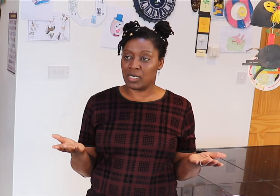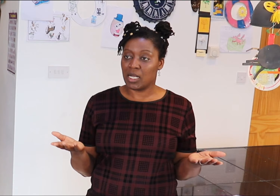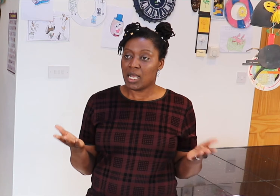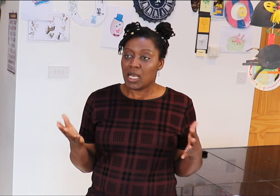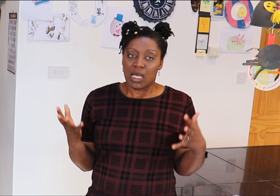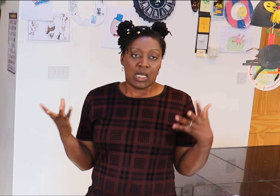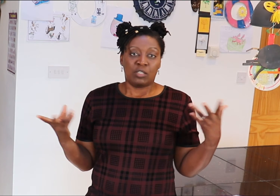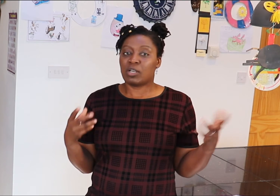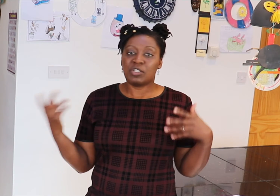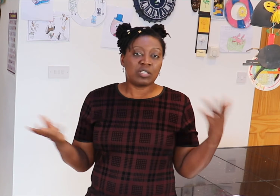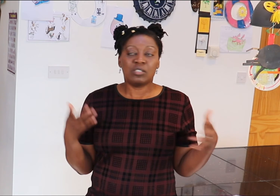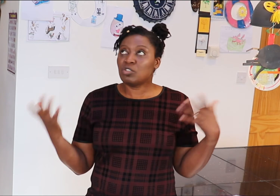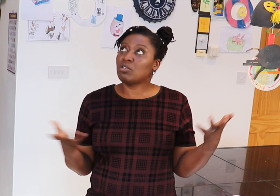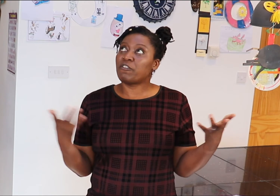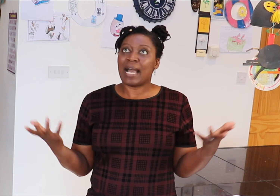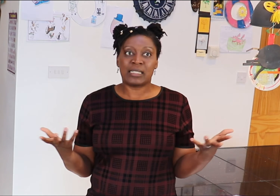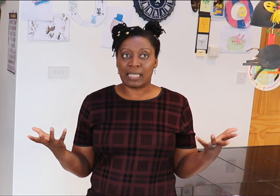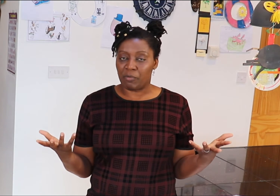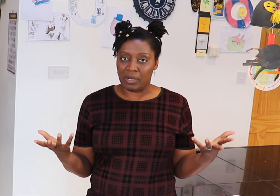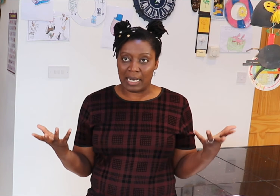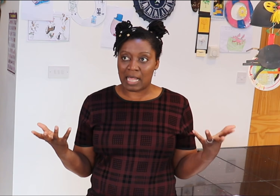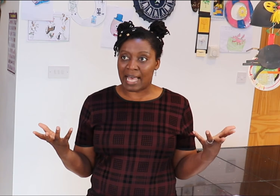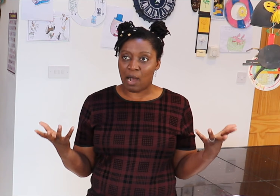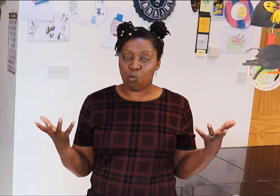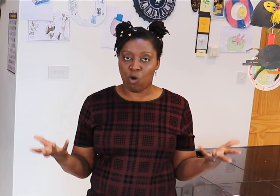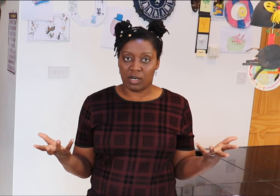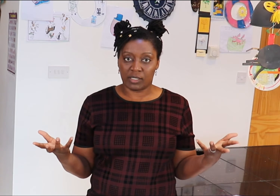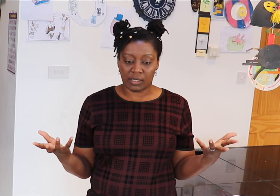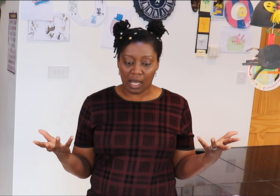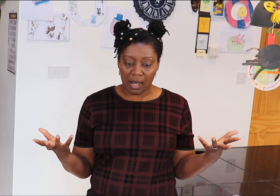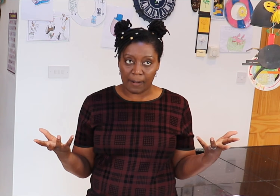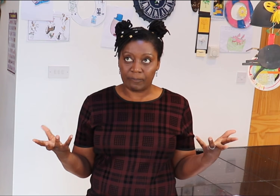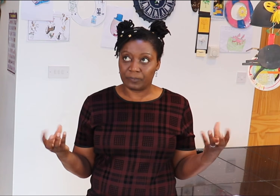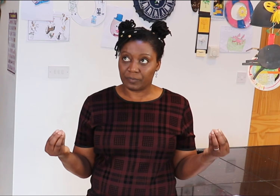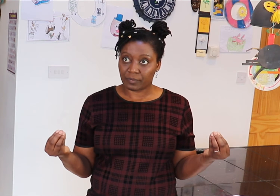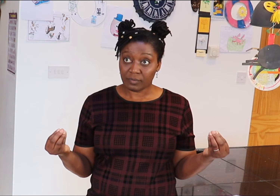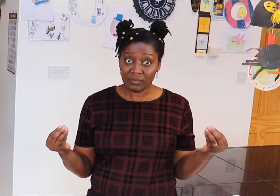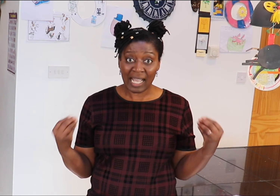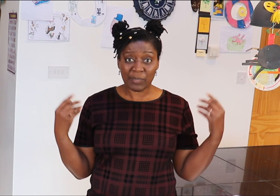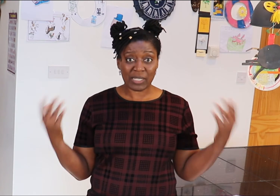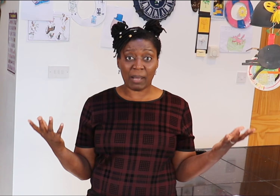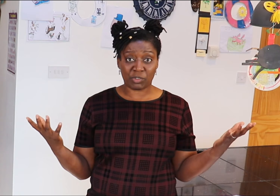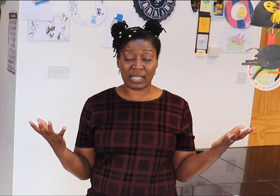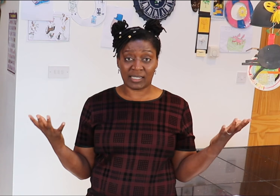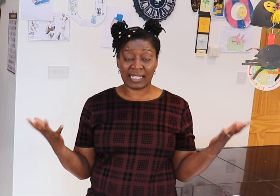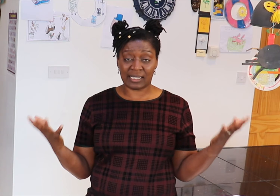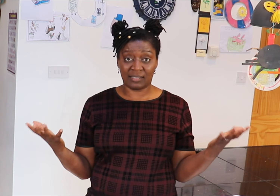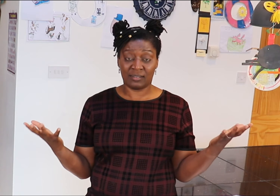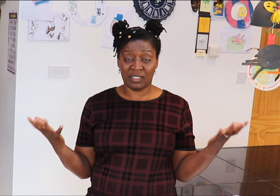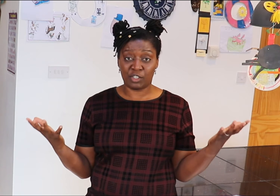someone, if you had someone that was, I suppose I'm trying to say,